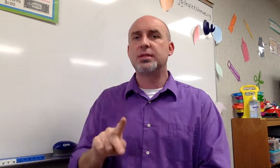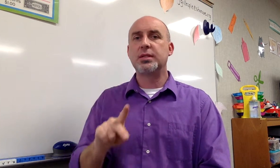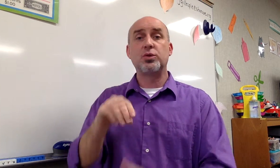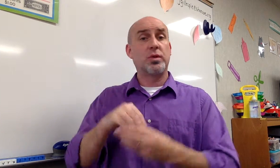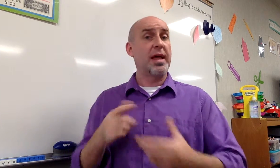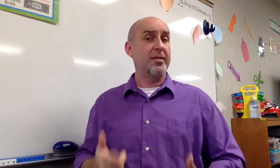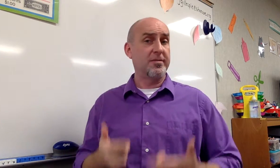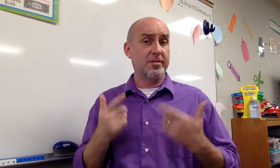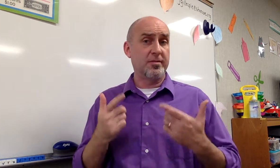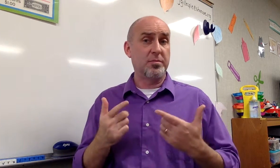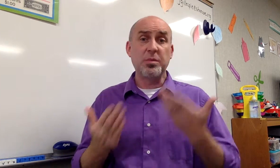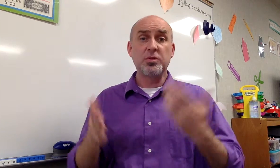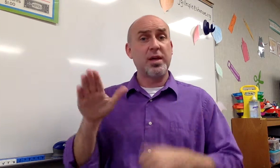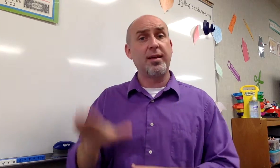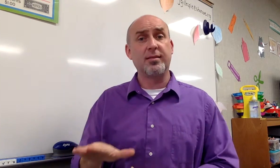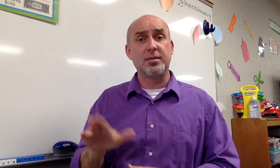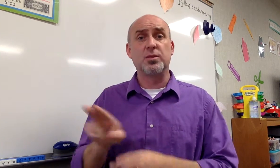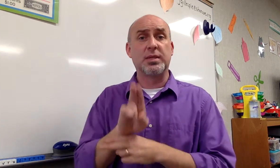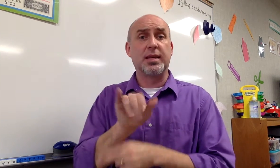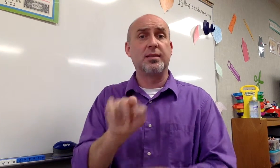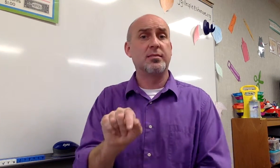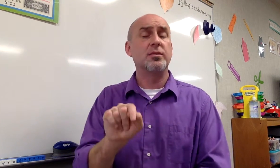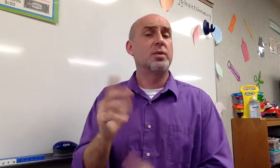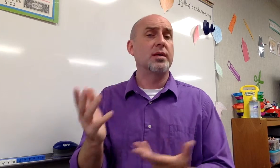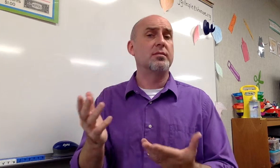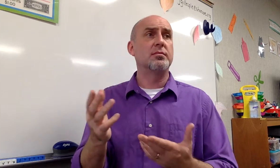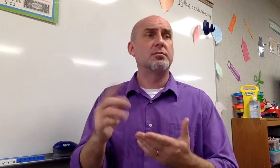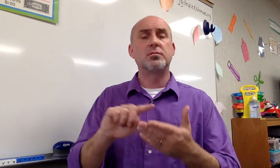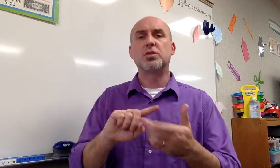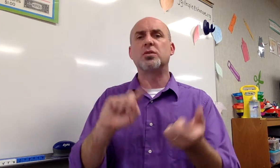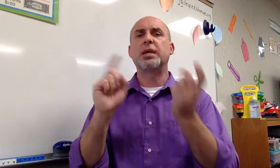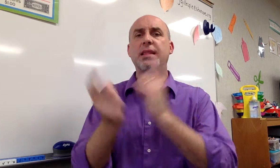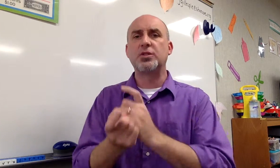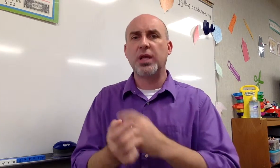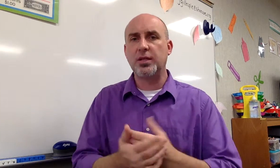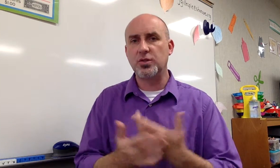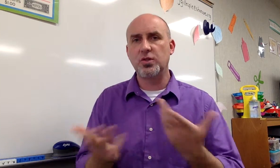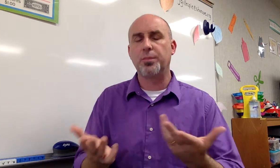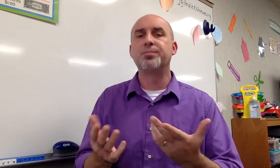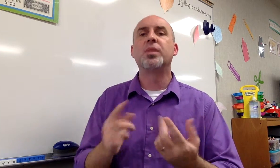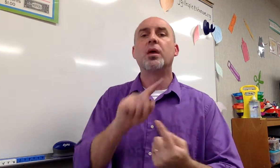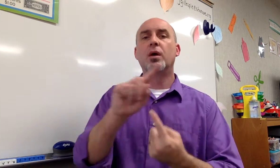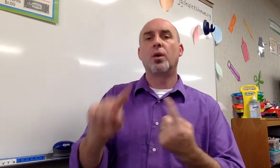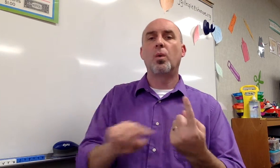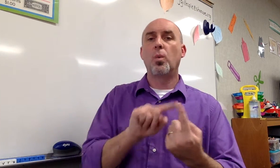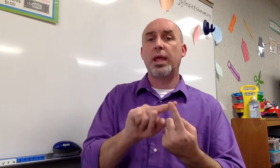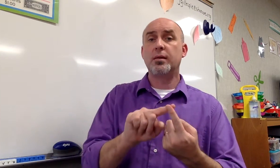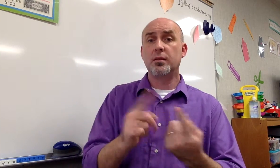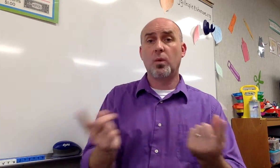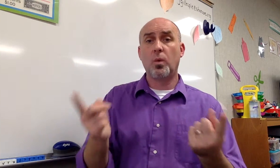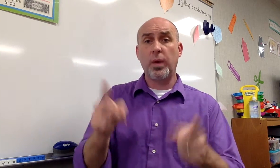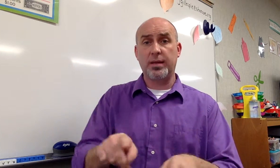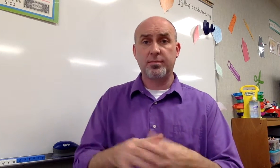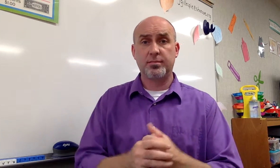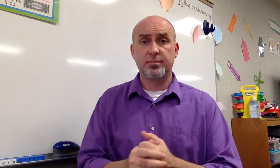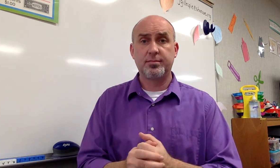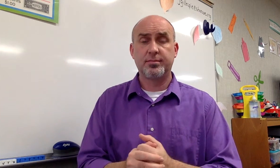in your life. Maybe your child is using it. You can start to make that change. So when or when,